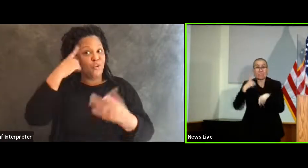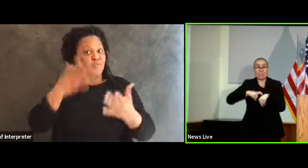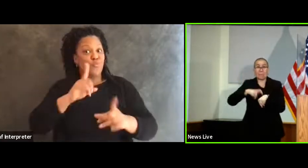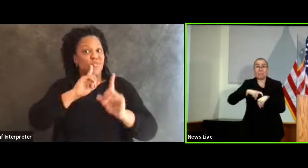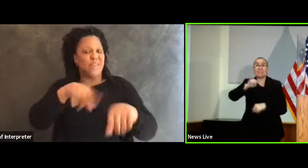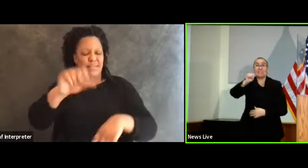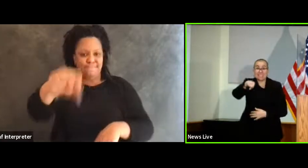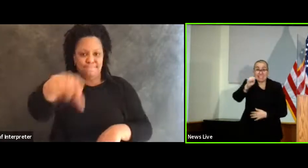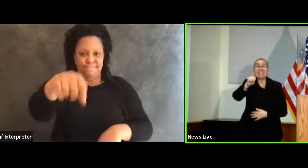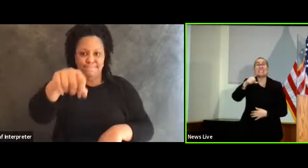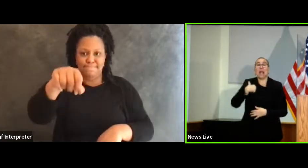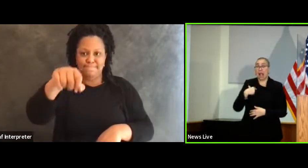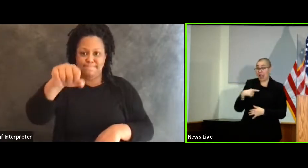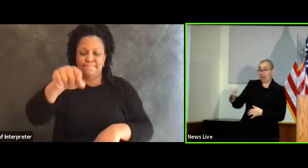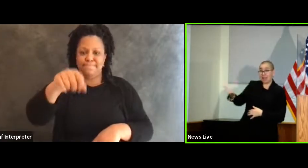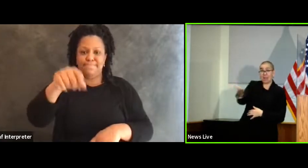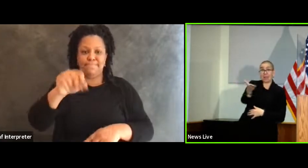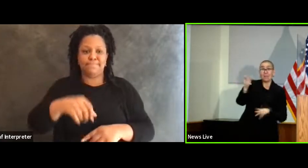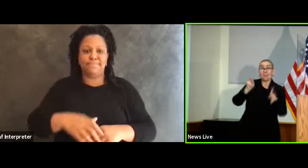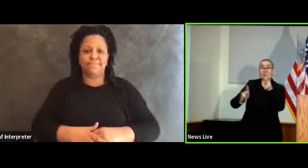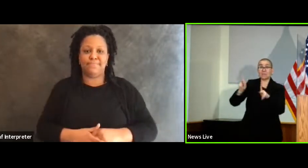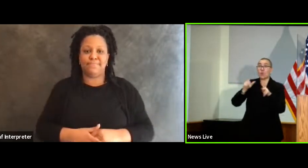to let me run for Congress.